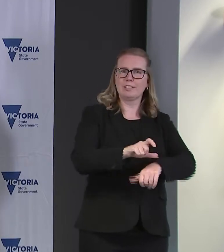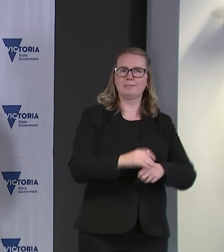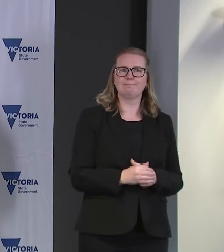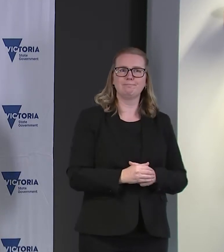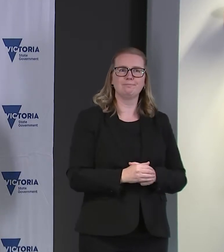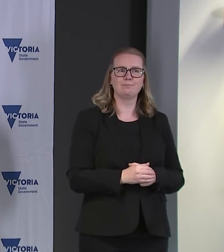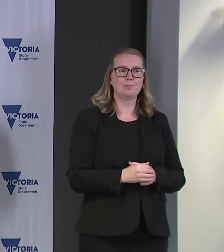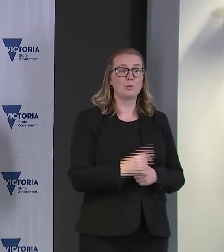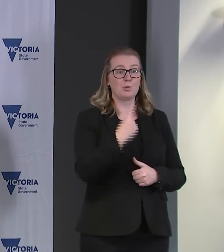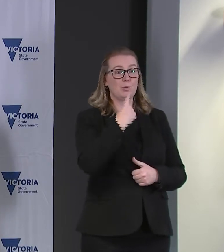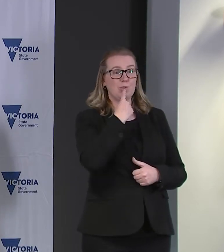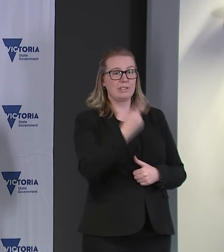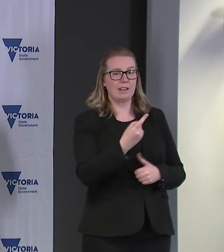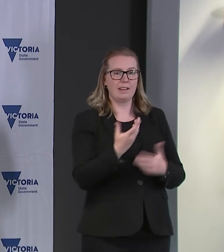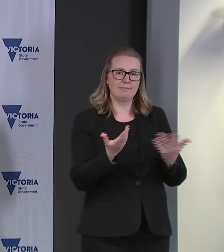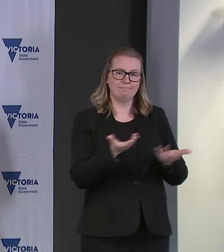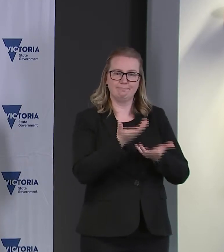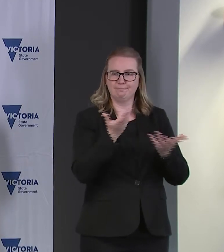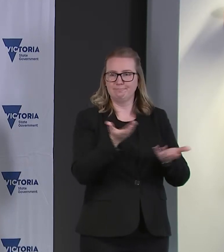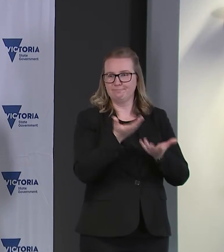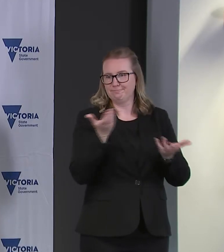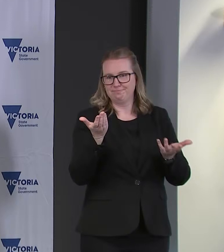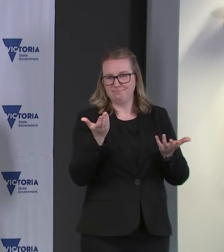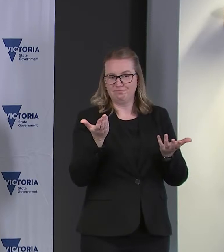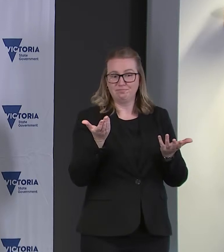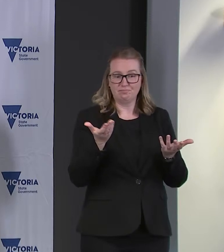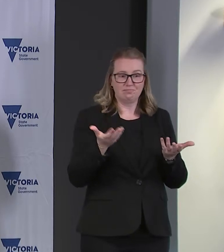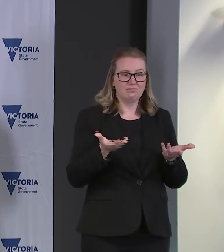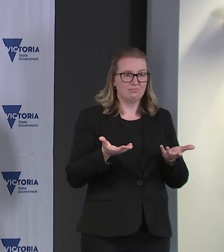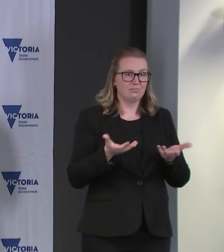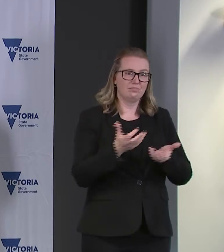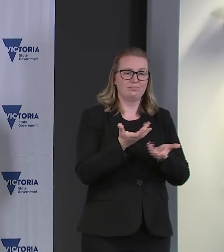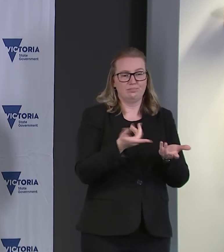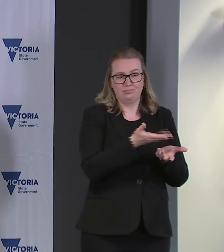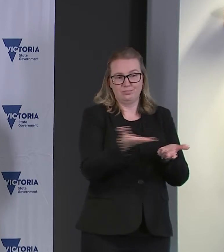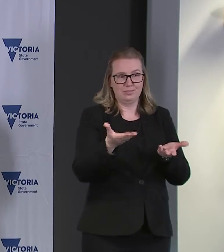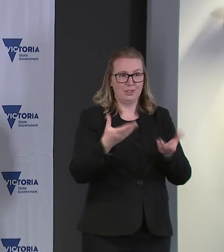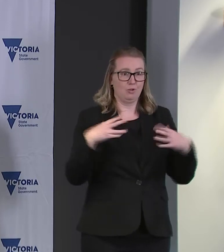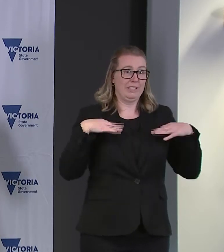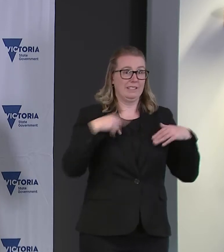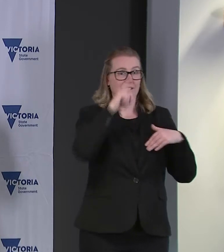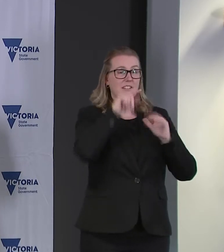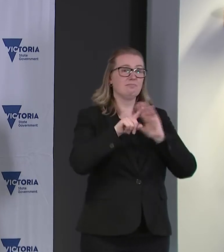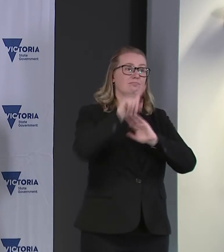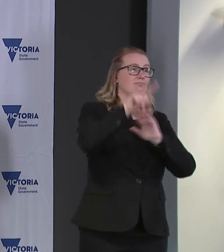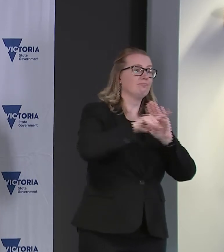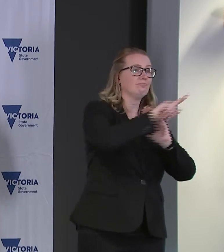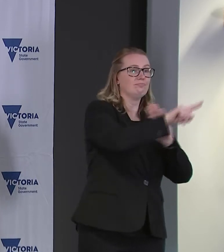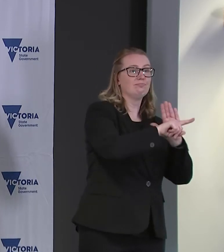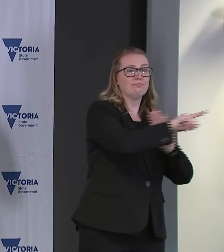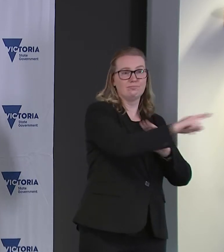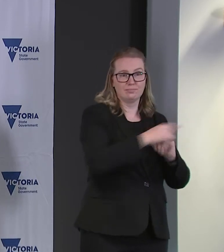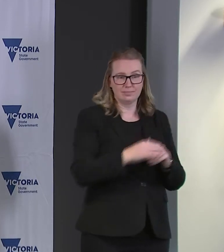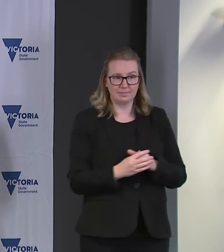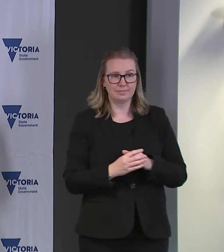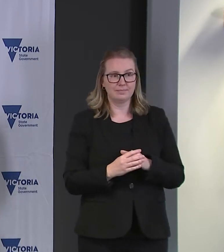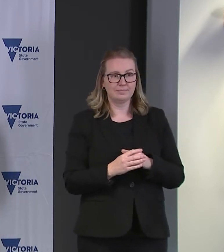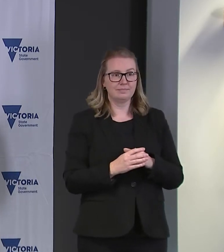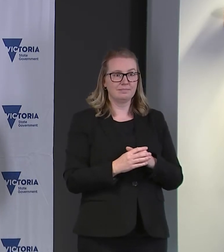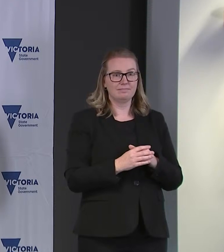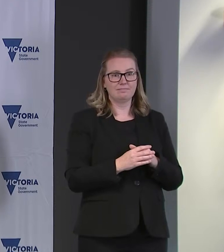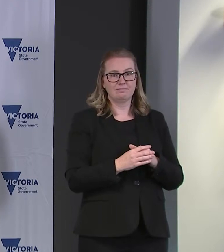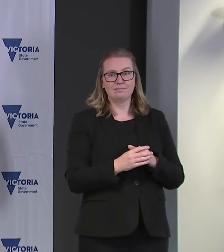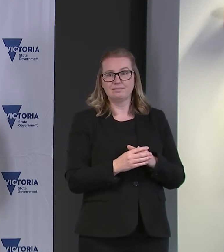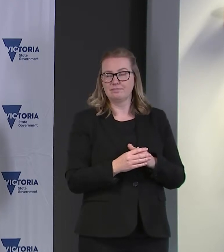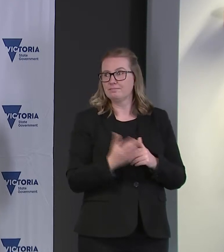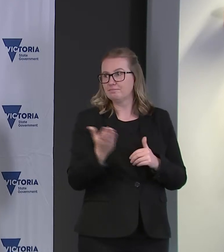an unrestricted or a version of an unrestricted process of certainty for crossing